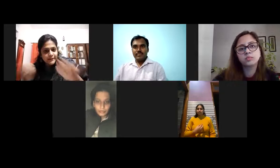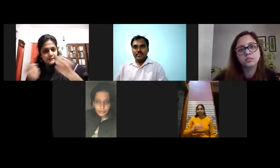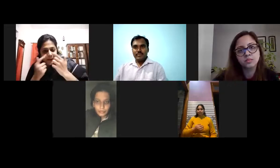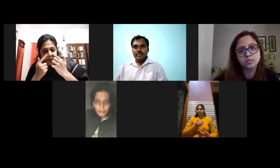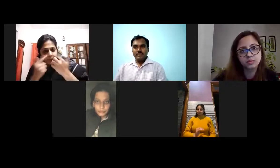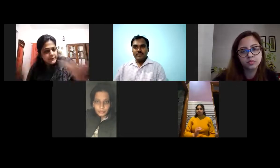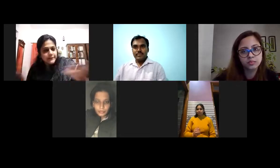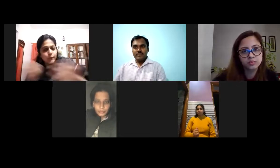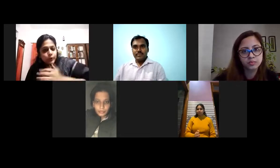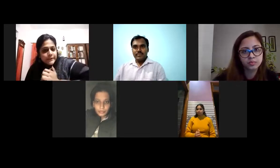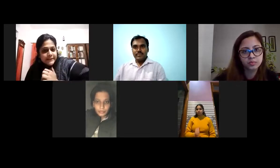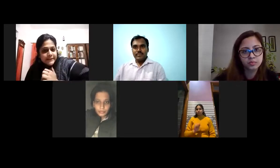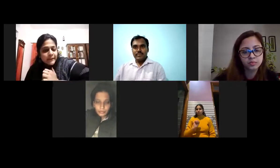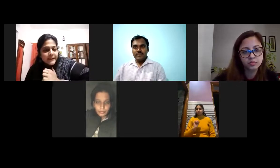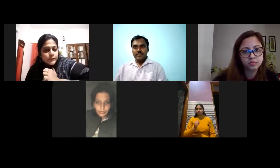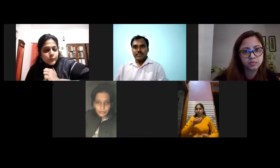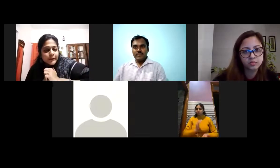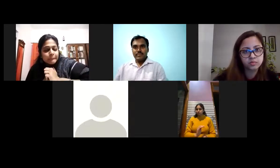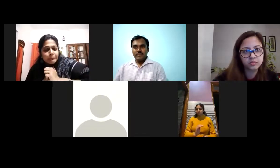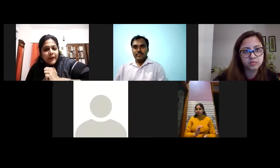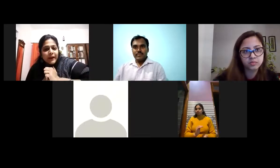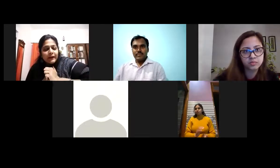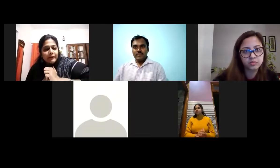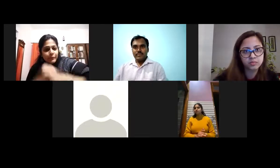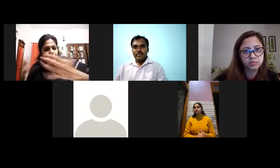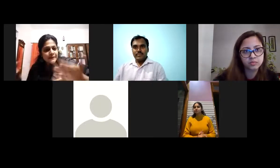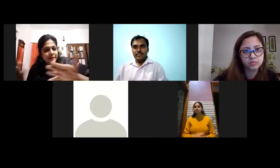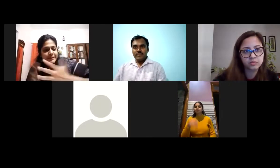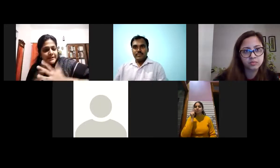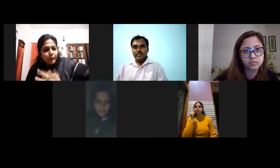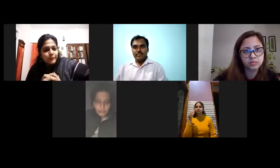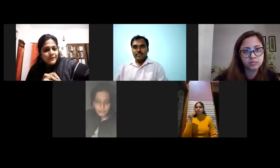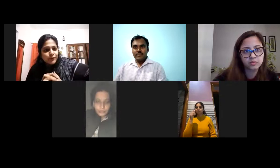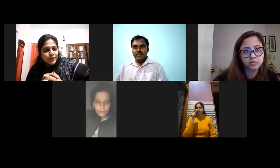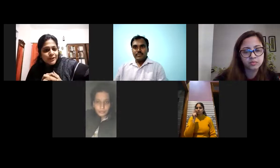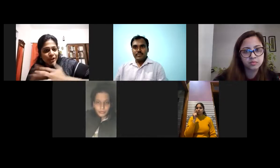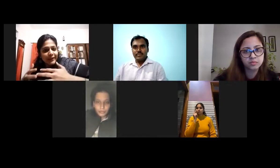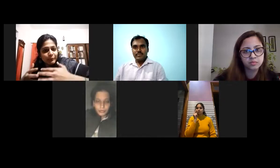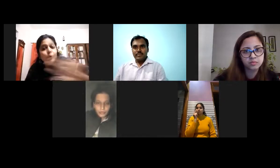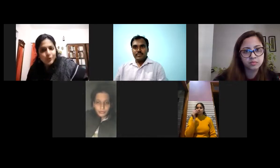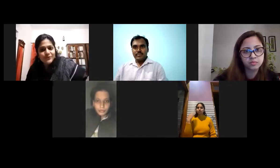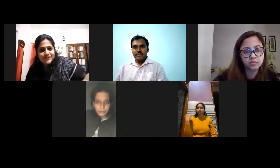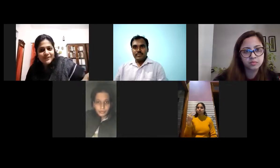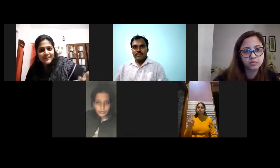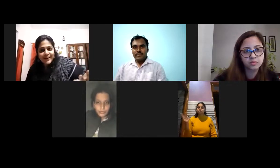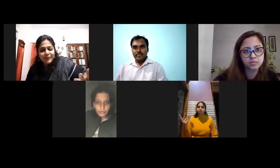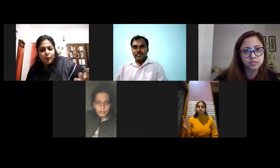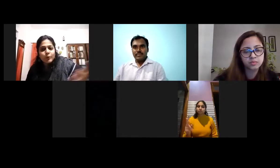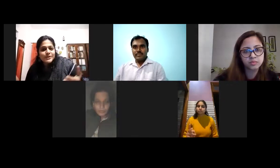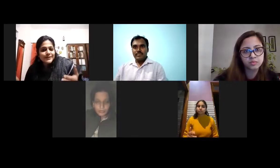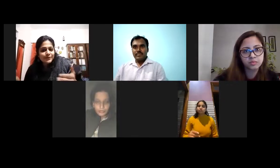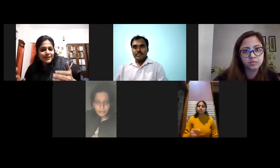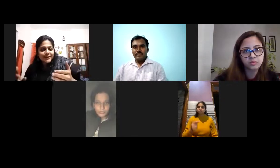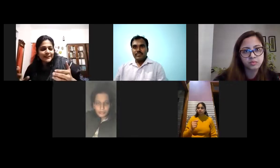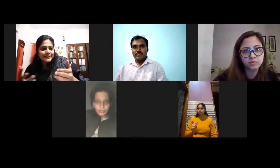own, that is born to his stepmother, as it were. His disappointment is, of course, that the child grows, right?